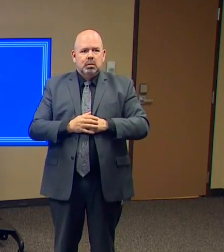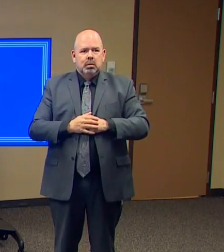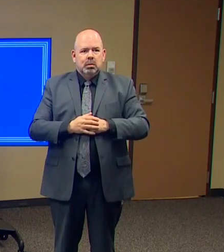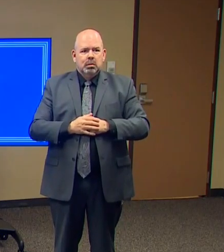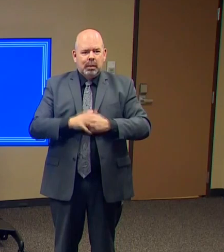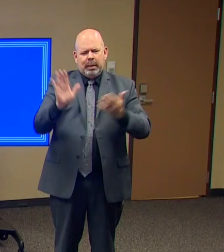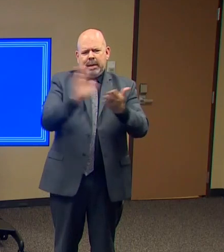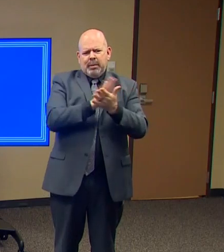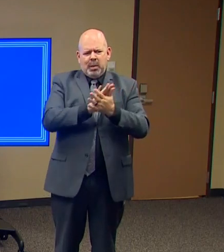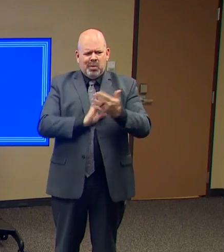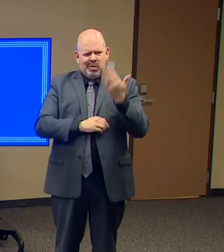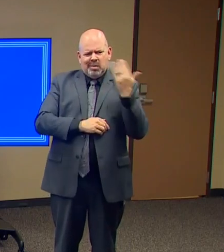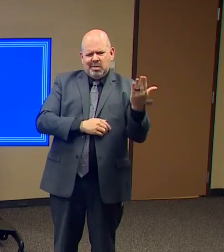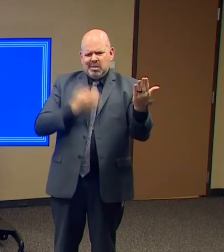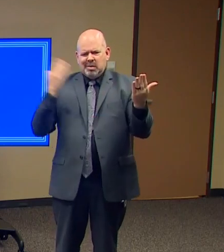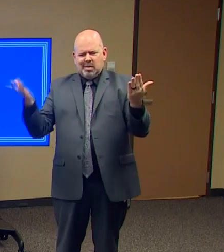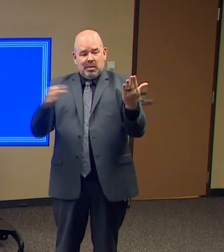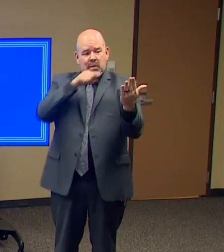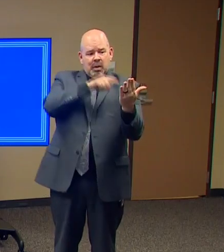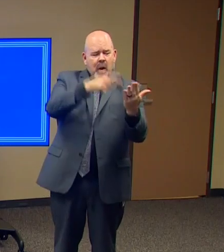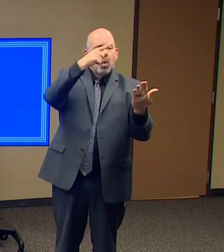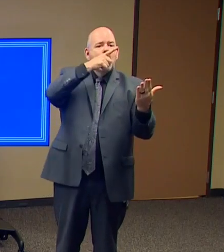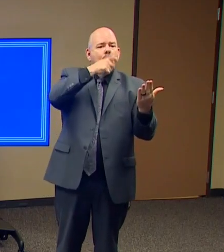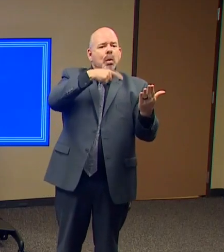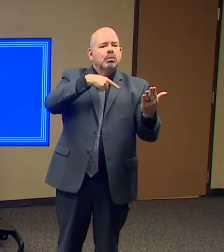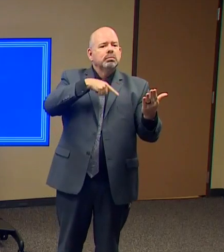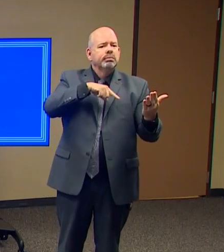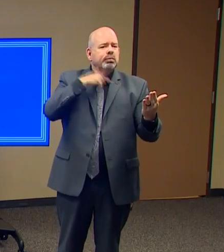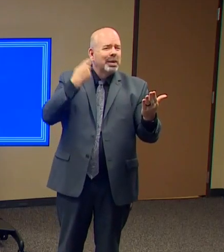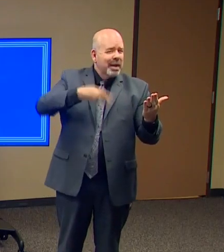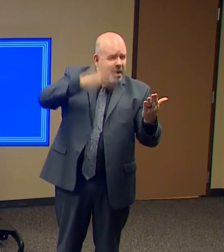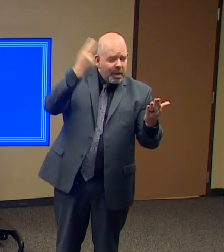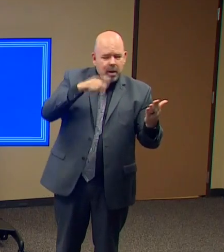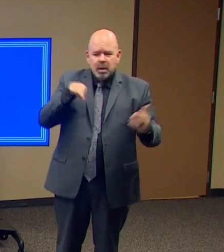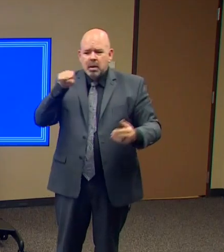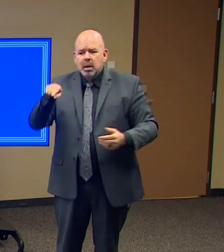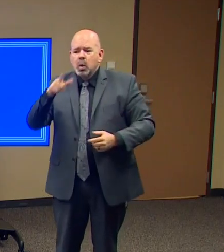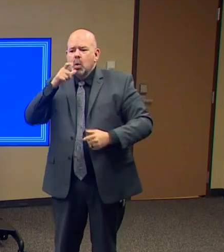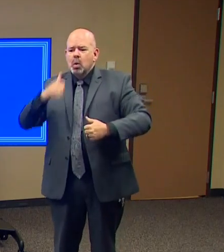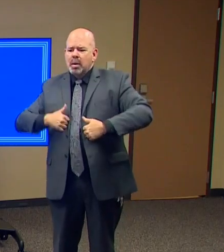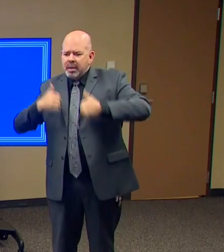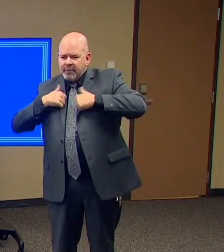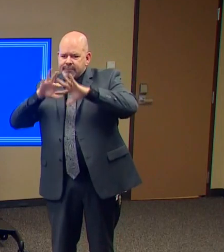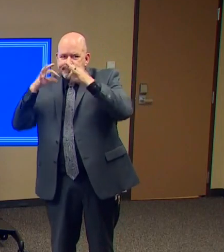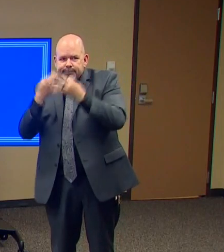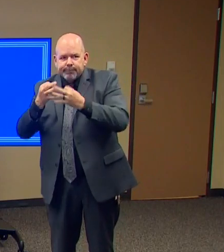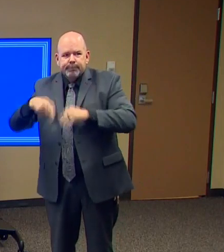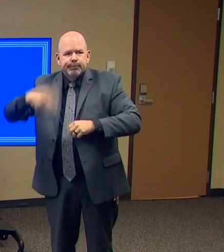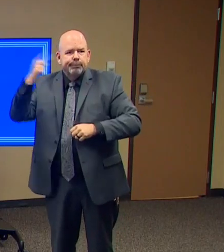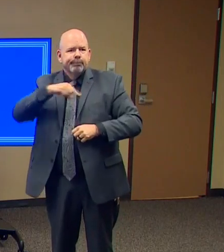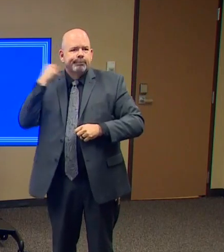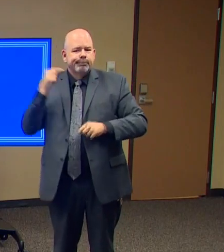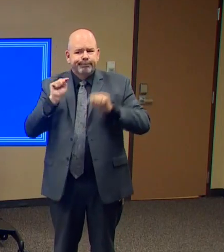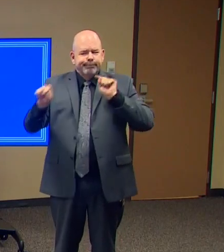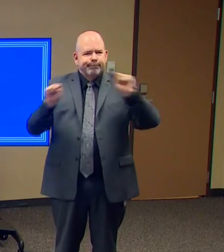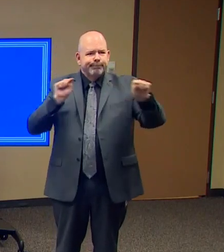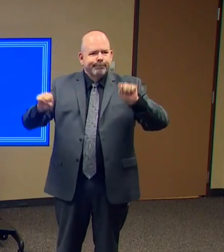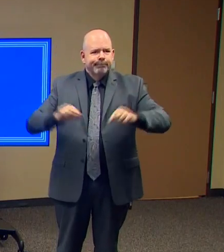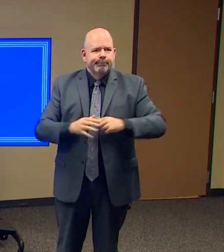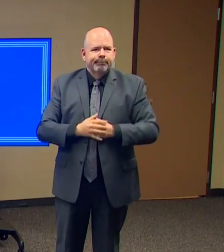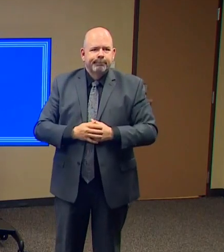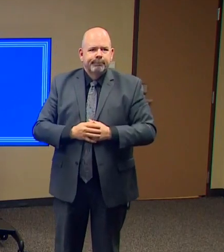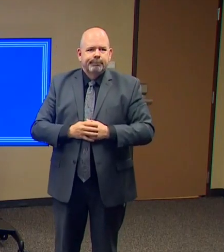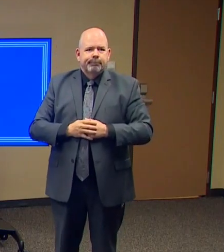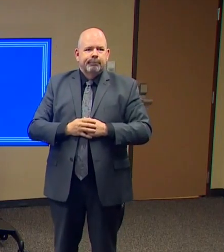DallasCountyCovid.org. Also new today is guidance for apartment complexes. We've heard from a number of residents